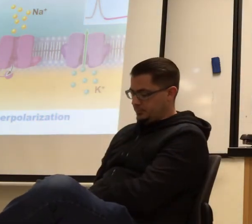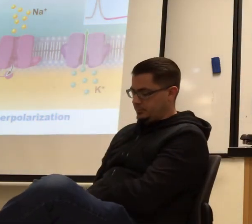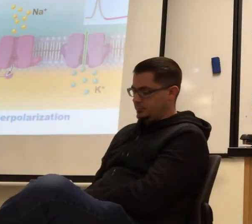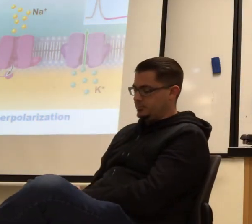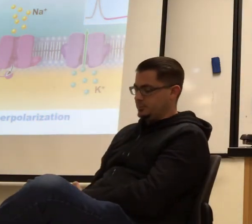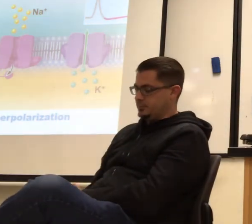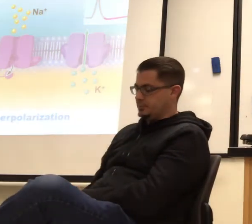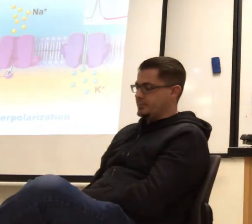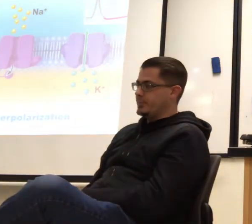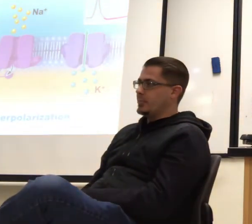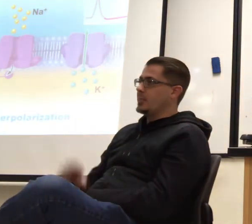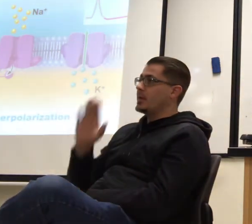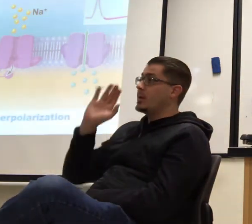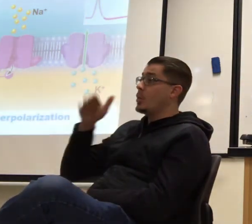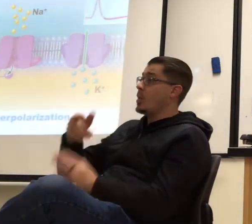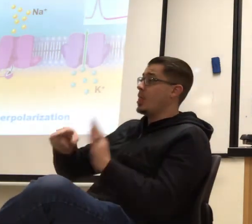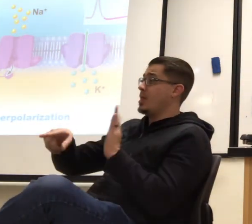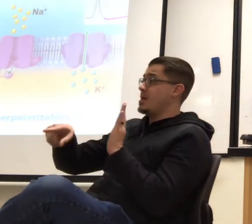to -90